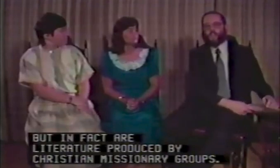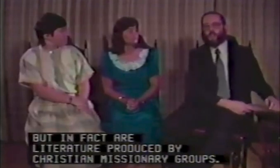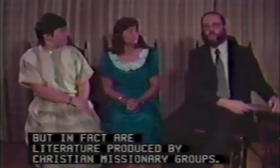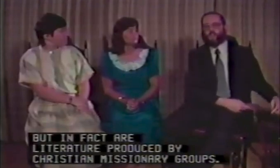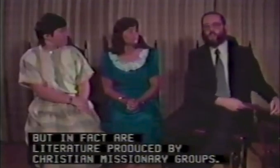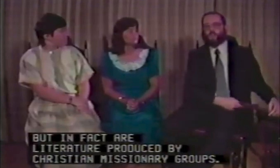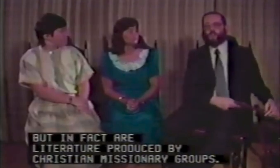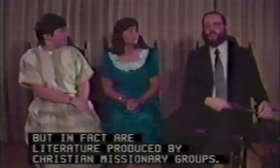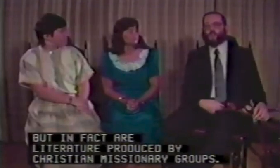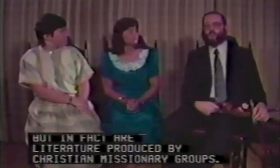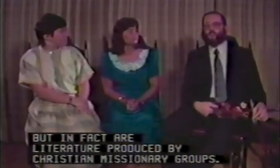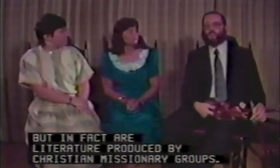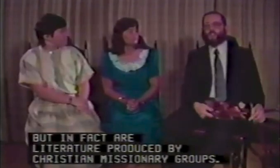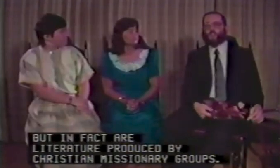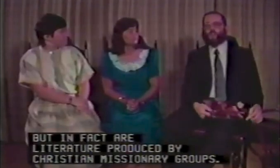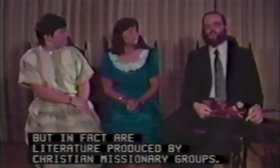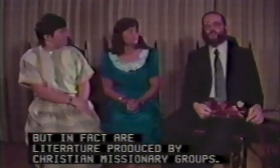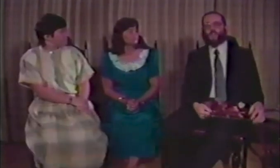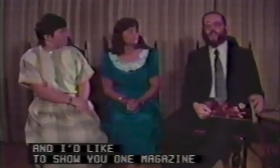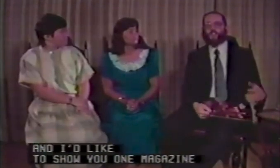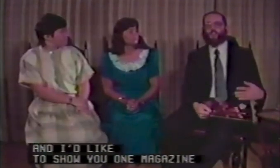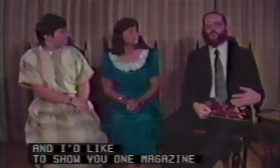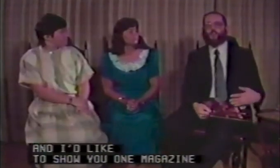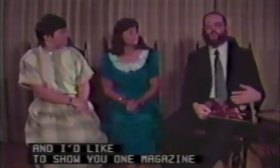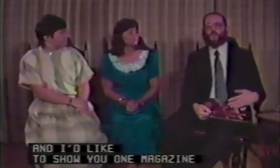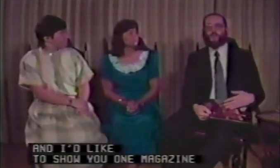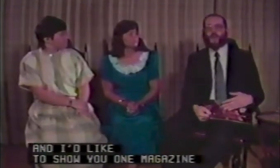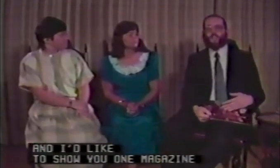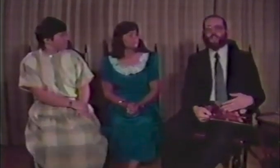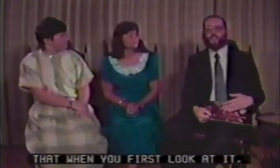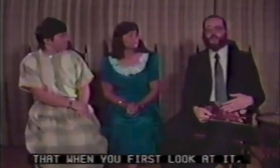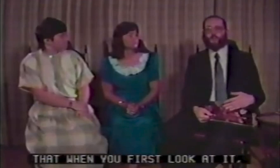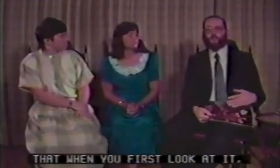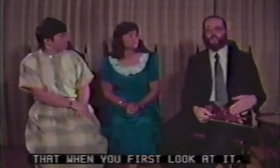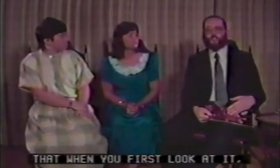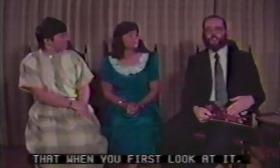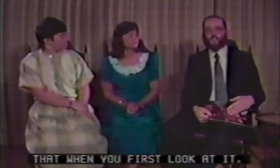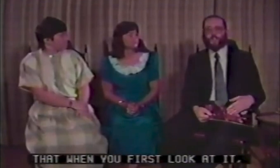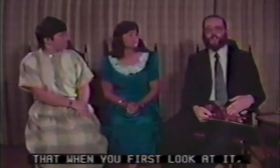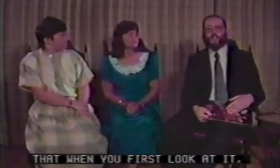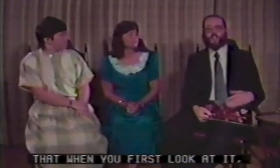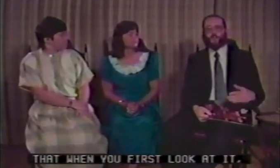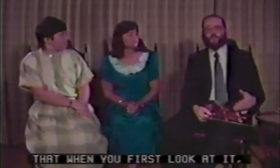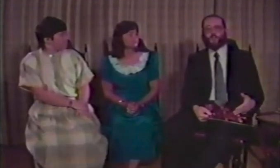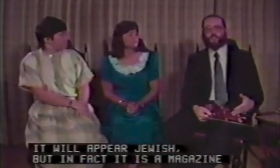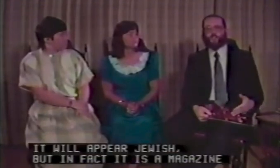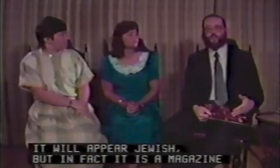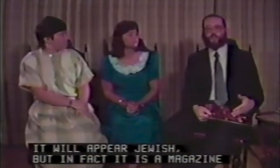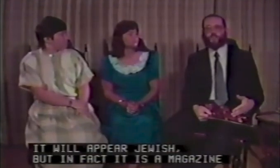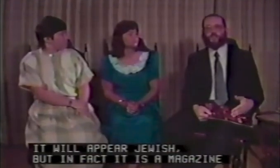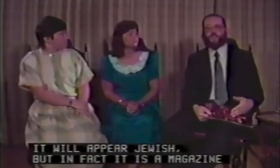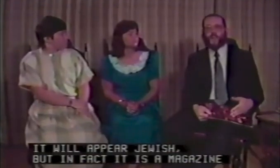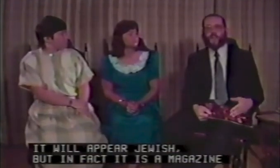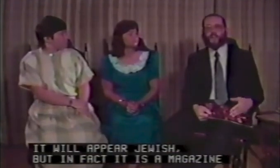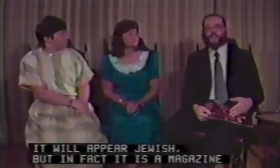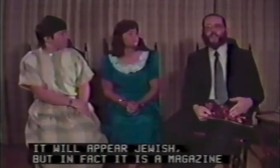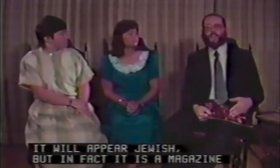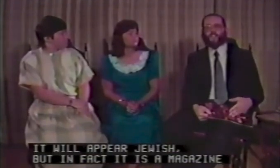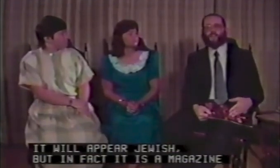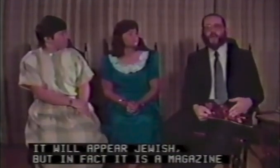groups. And I'd like to show you one magazine that when you first look at it, it'll appear Jewish, but in fact it is a magazine put out by Christian